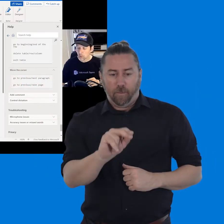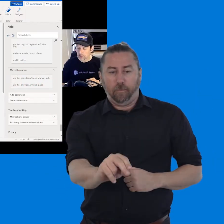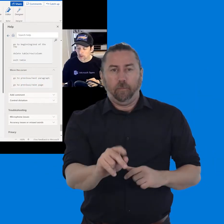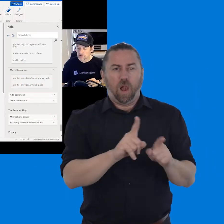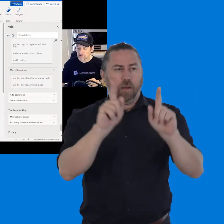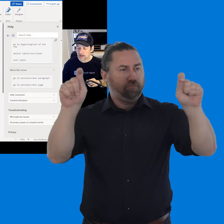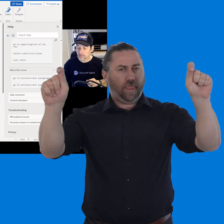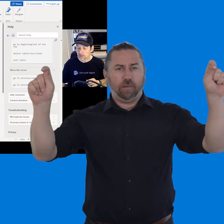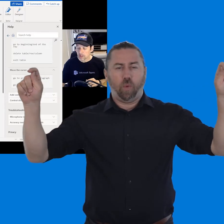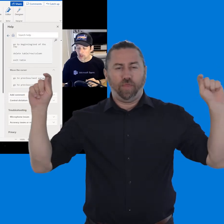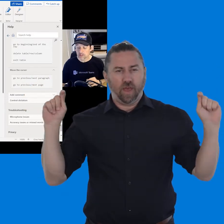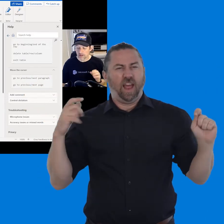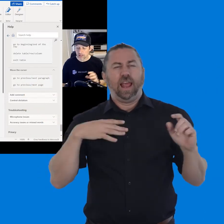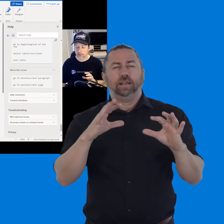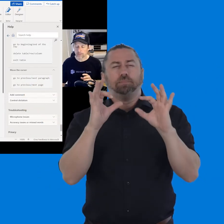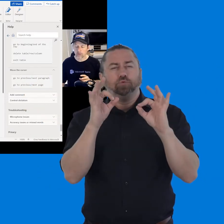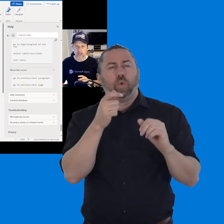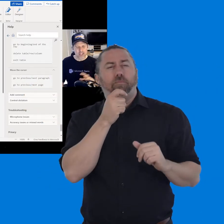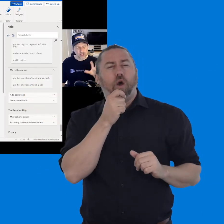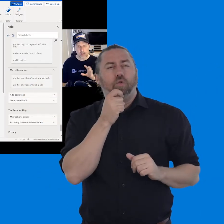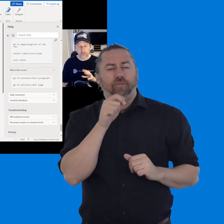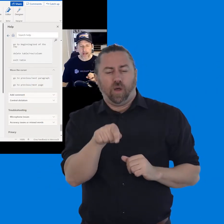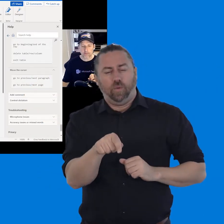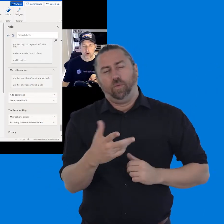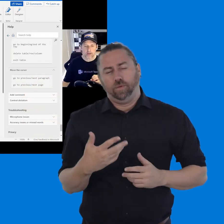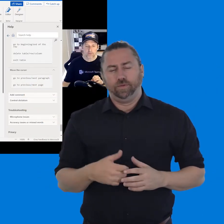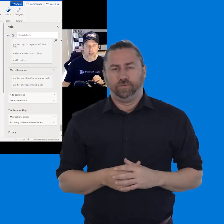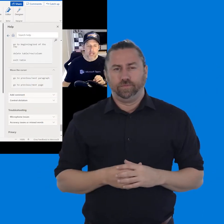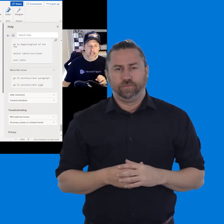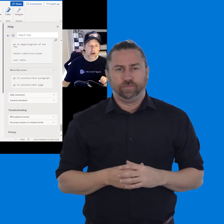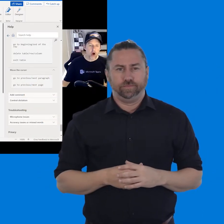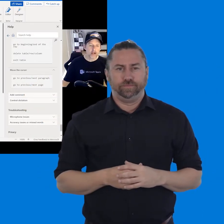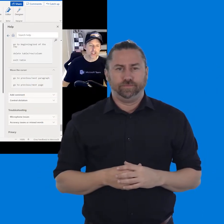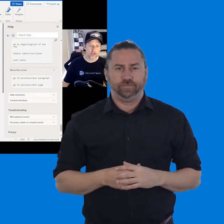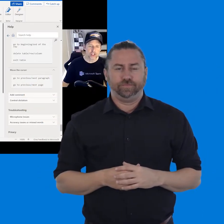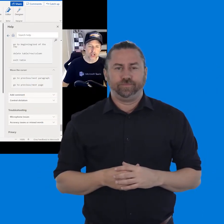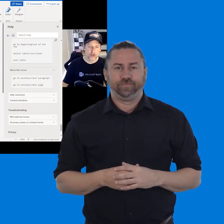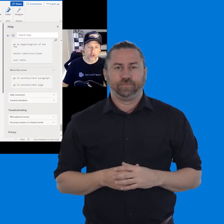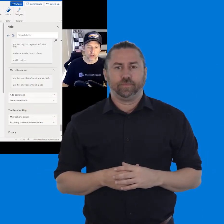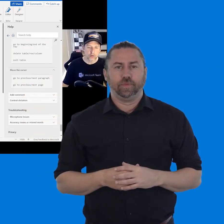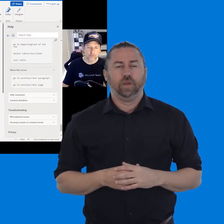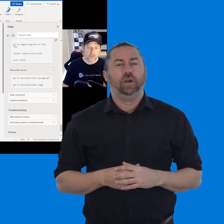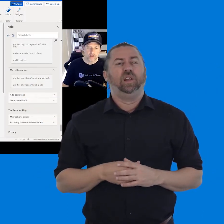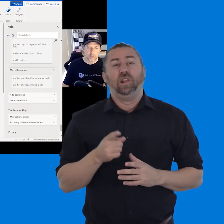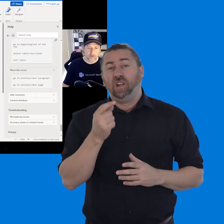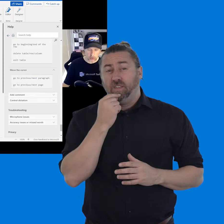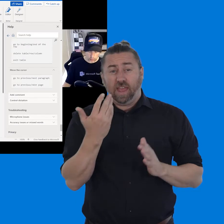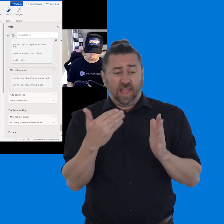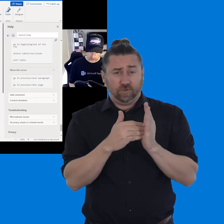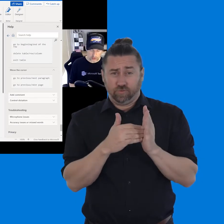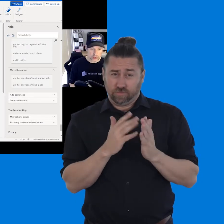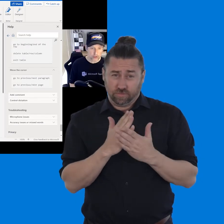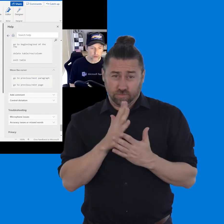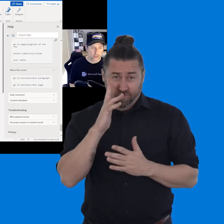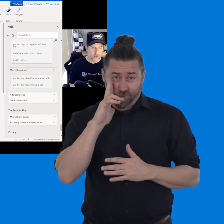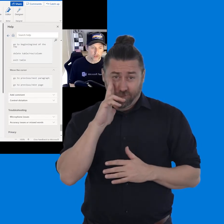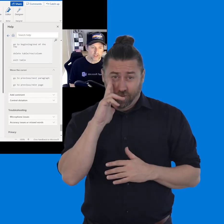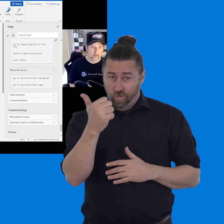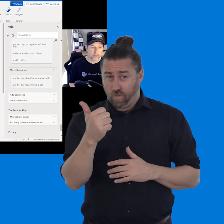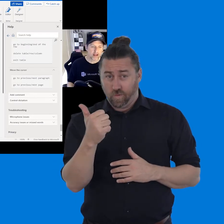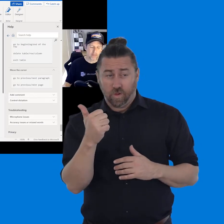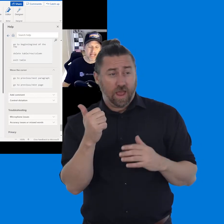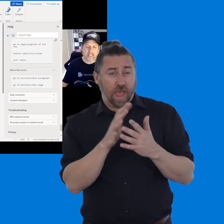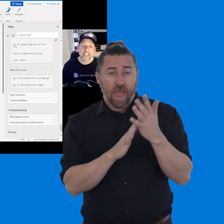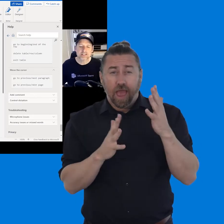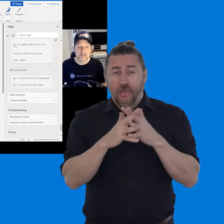room with lots of other people. So keep that in mind. Now, I just want to show you some of the cool things you can do